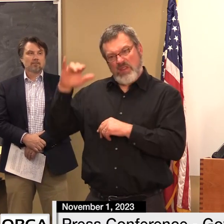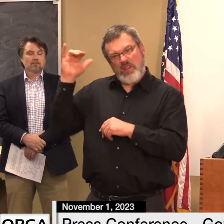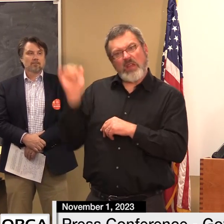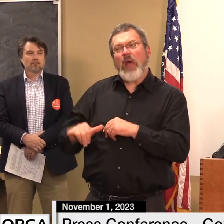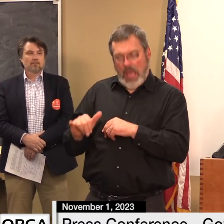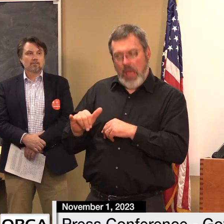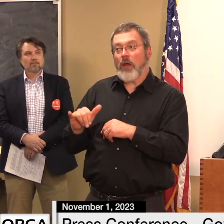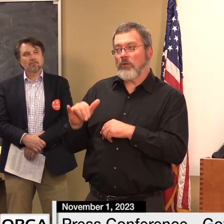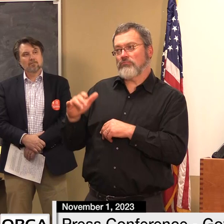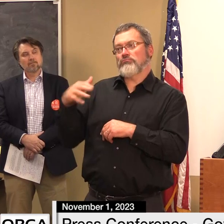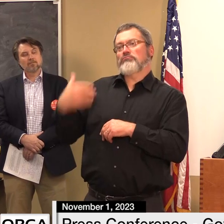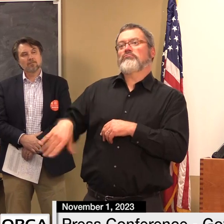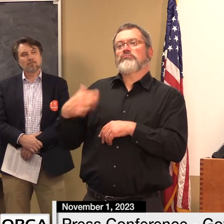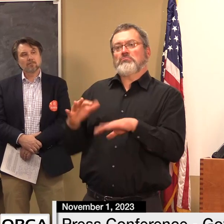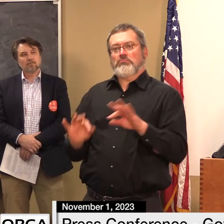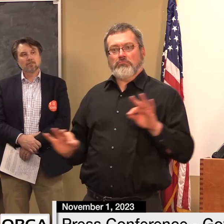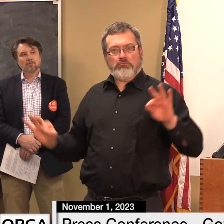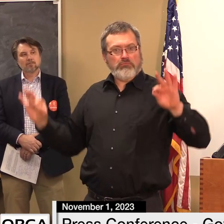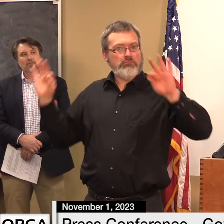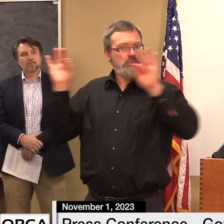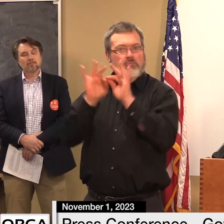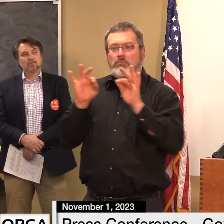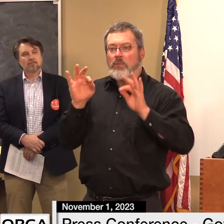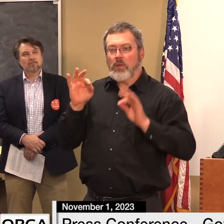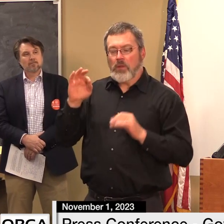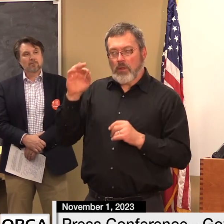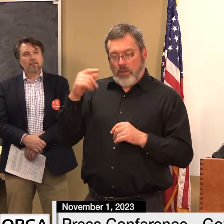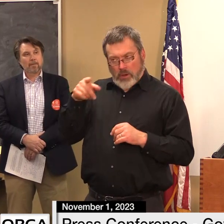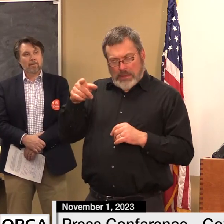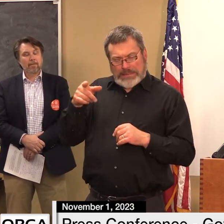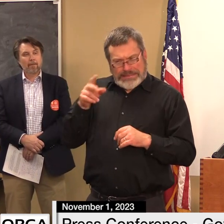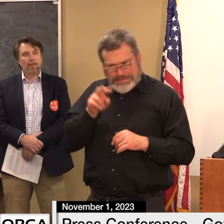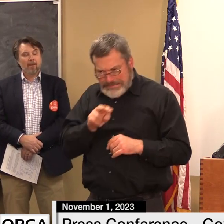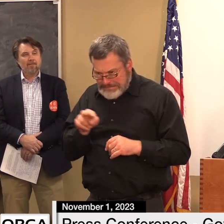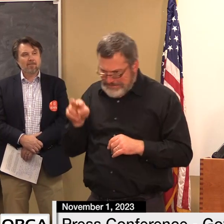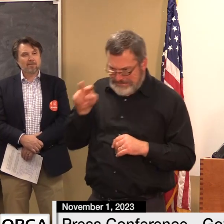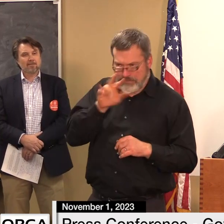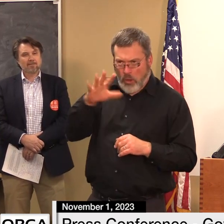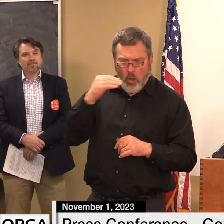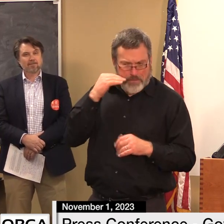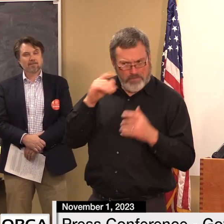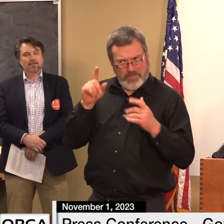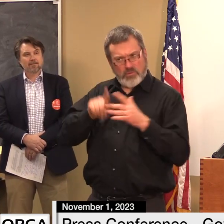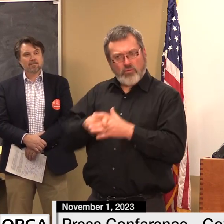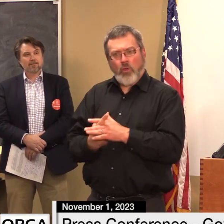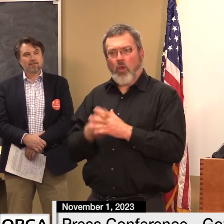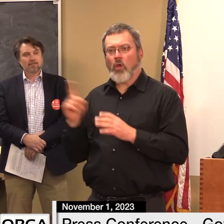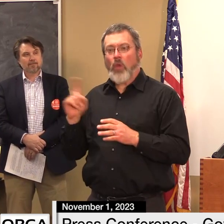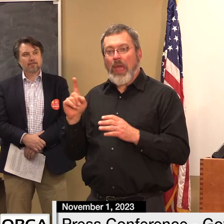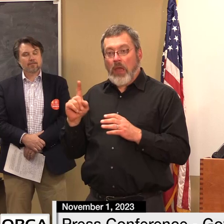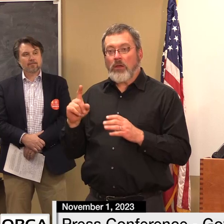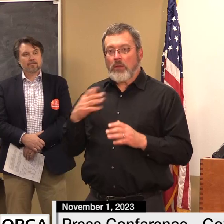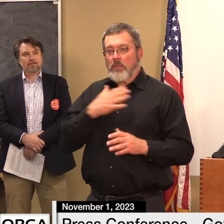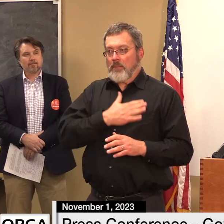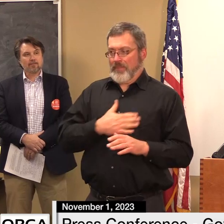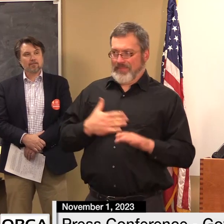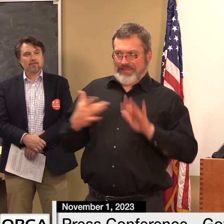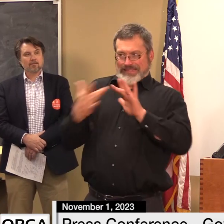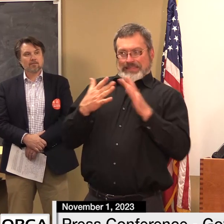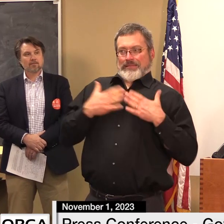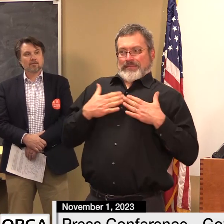Vermonters understand where to start. You can reach out to Efficiency Vermont and do a virtual home energy visit. There are opportunities for DIY,